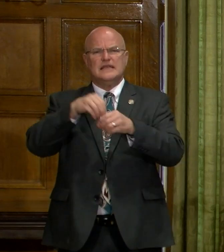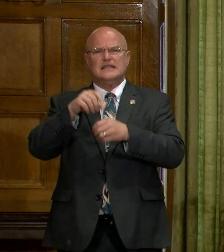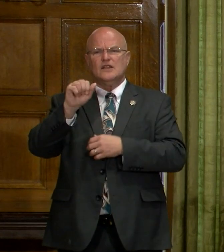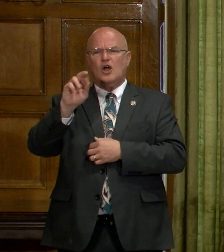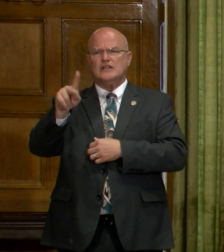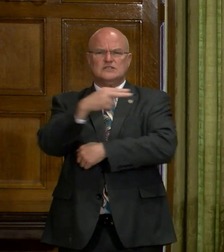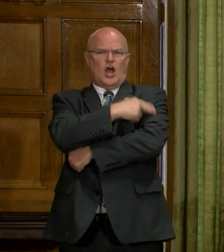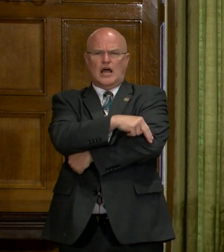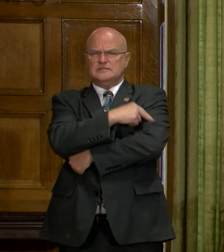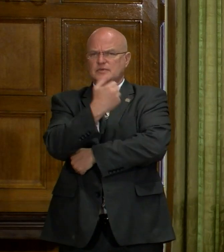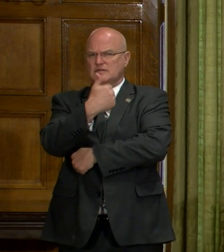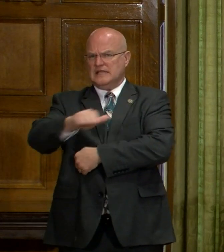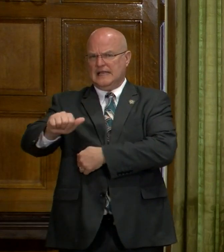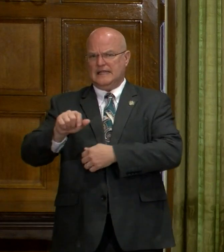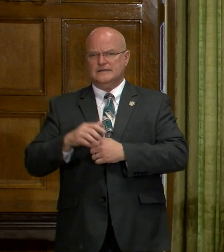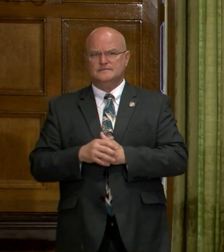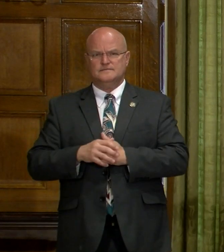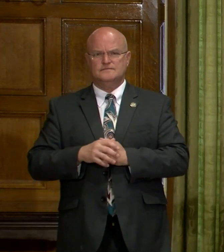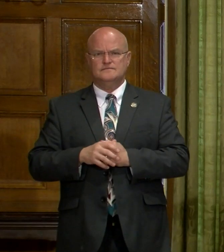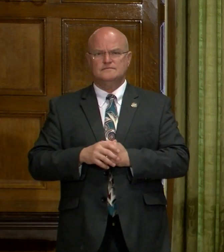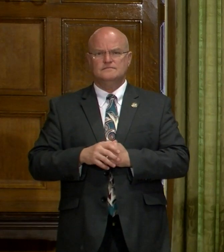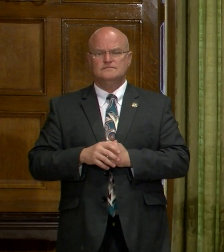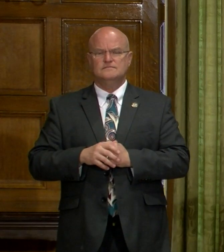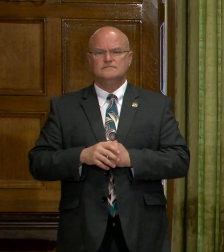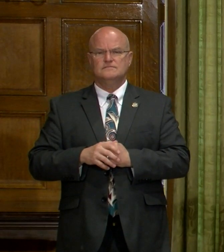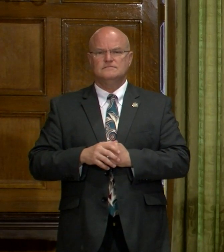Arkansas hospital.